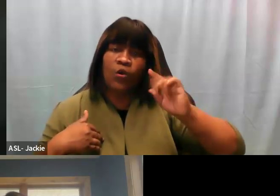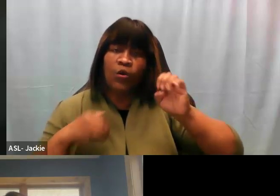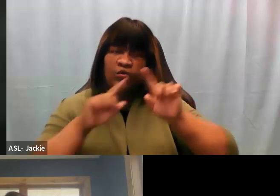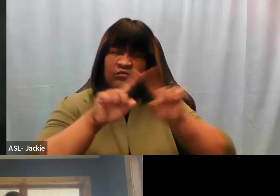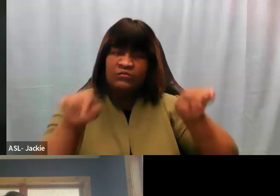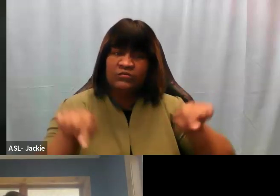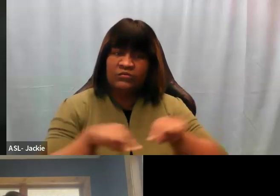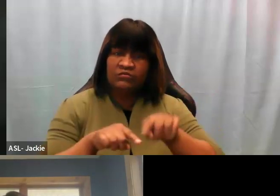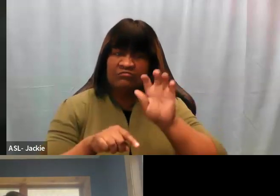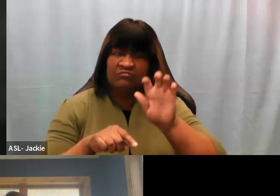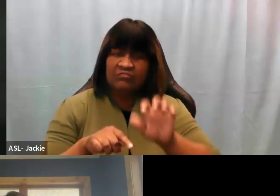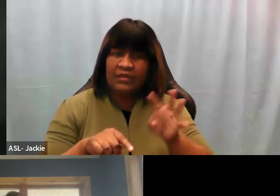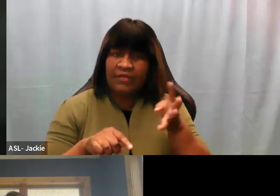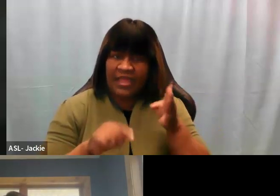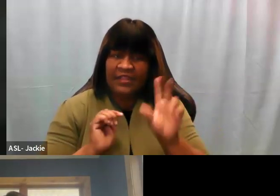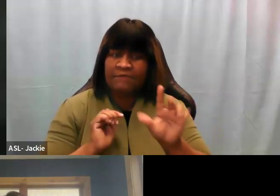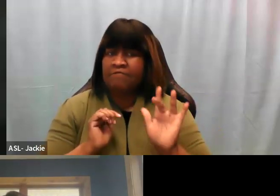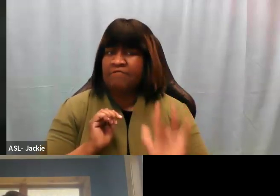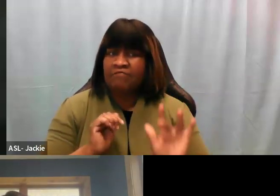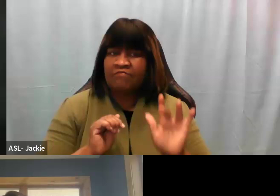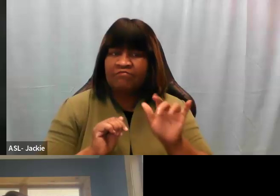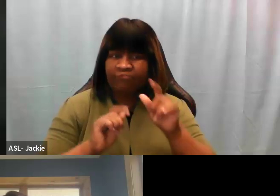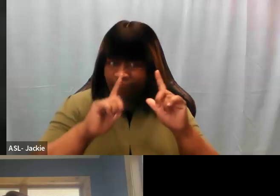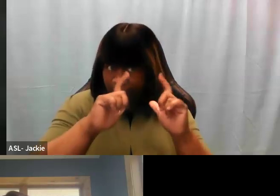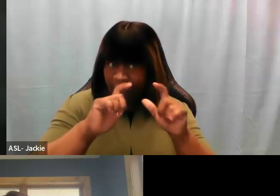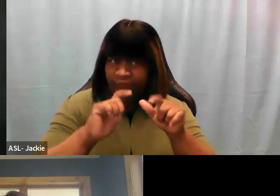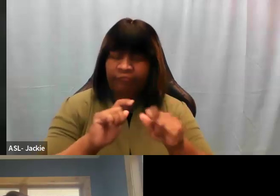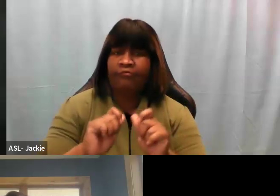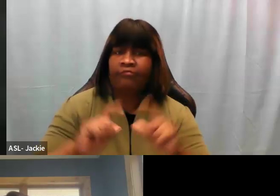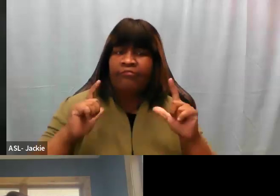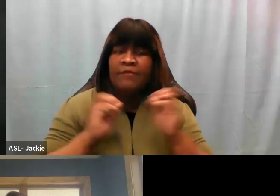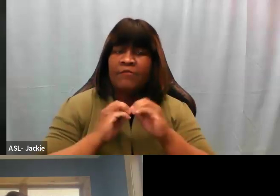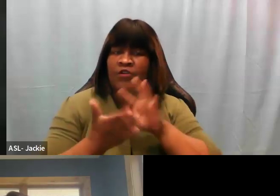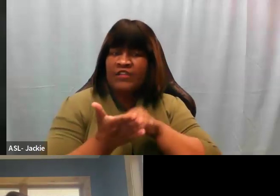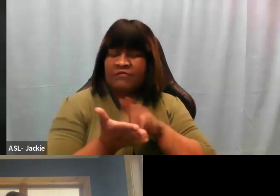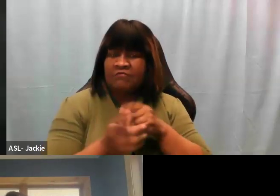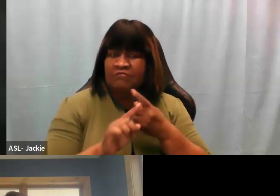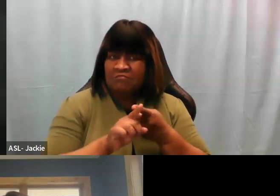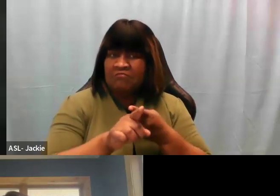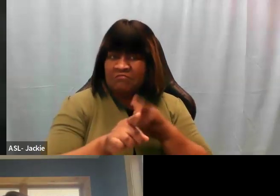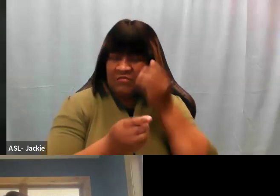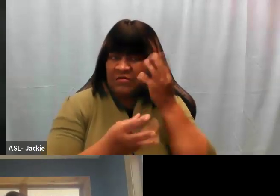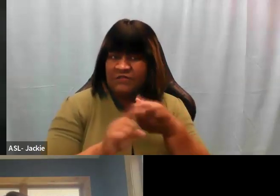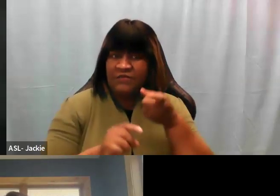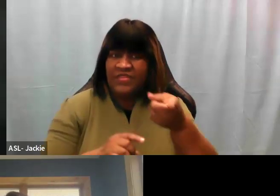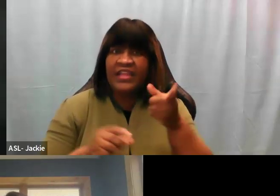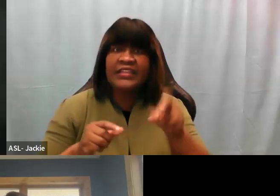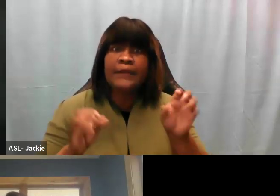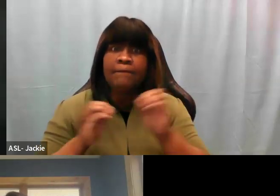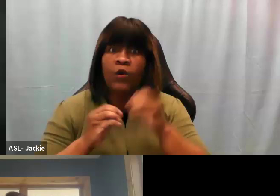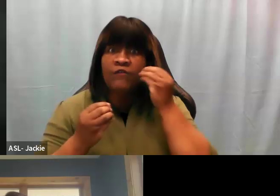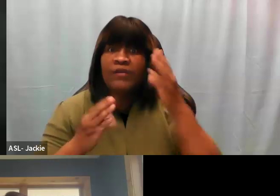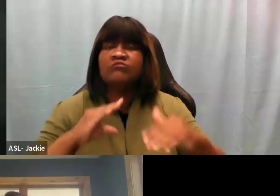right now. And if you have any questions, please feel free to email me. Next slide.